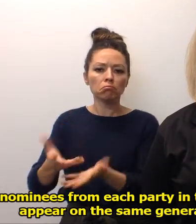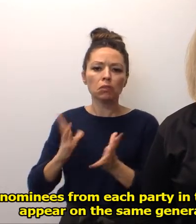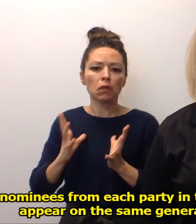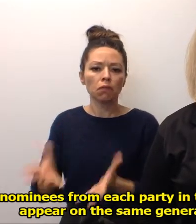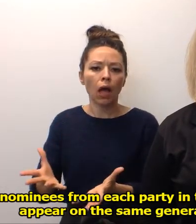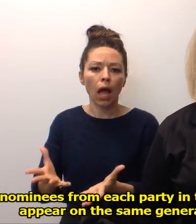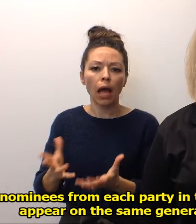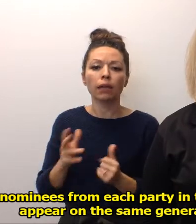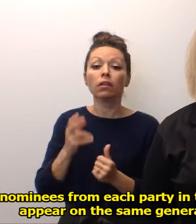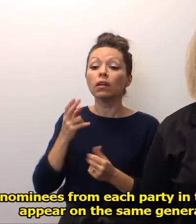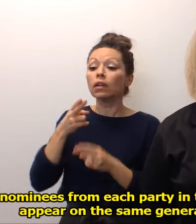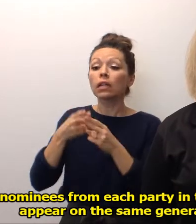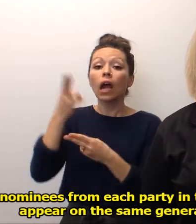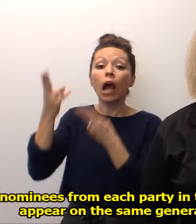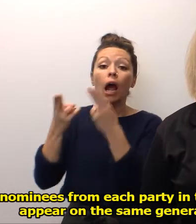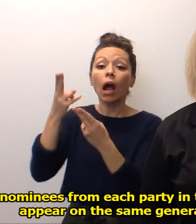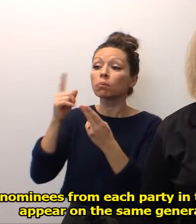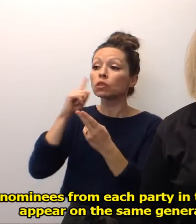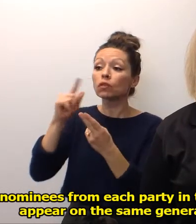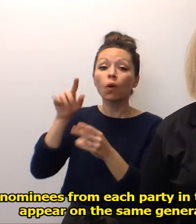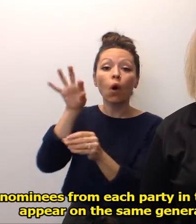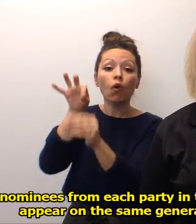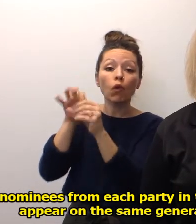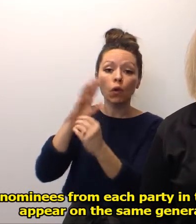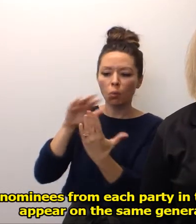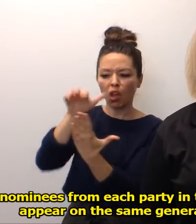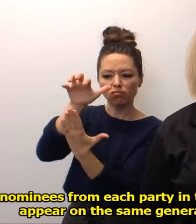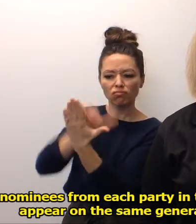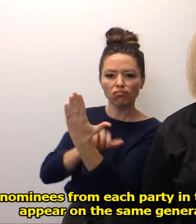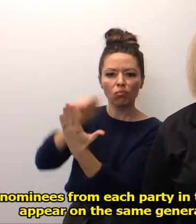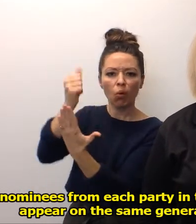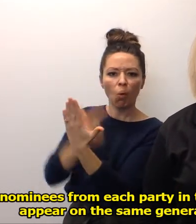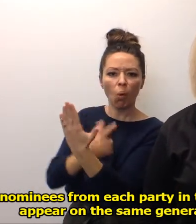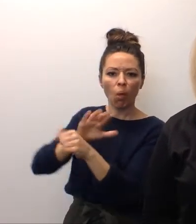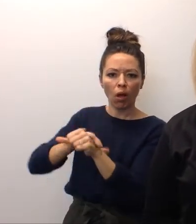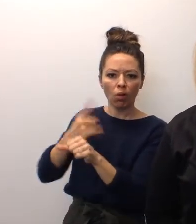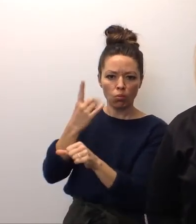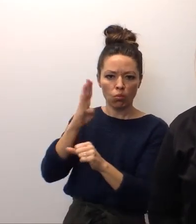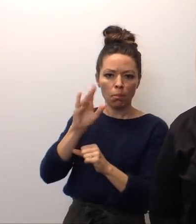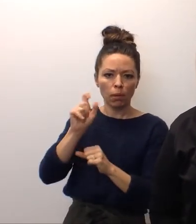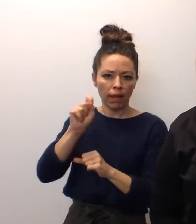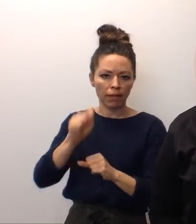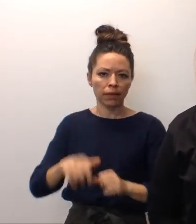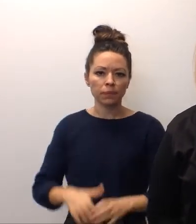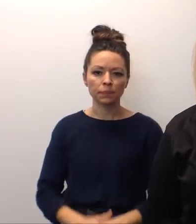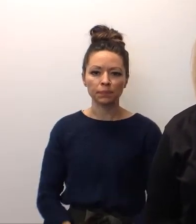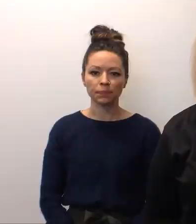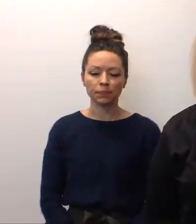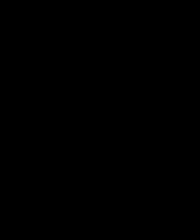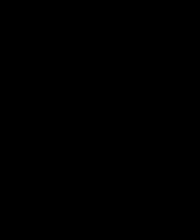in the primary election will appear on the same general election ballot.